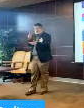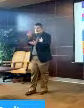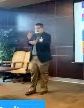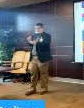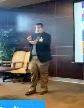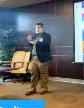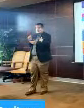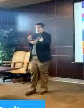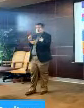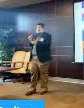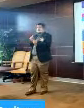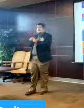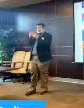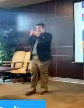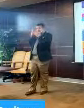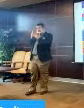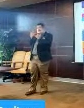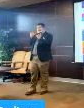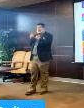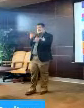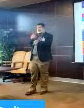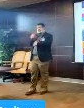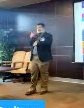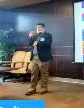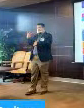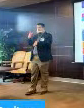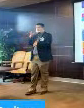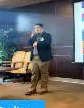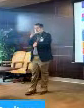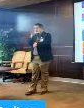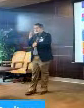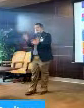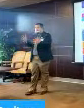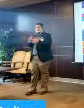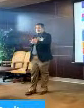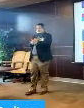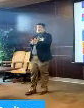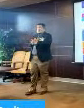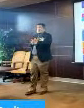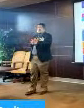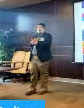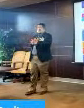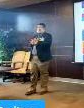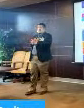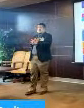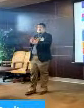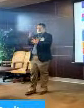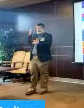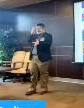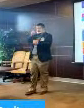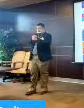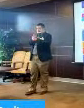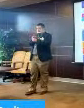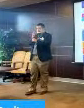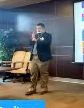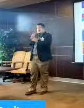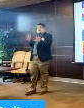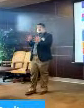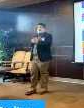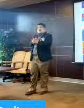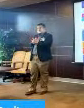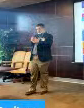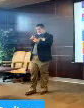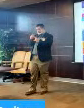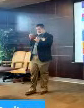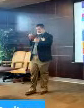there. Sadly, we are treating 3 mothers who are pregnant mothers with COVID-19 at the time. We